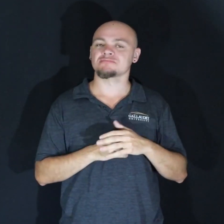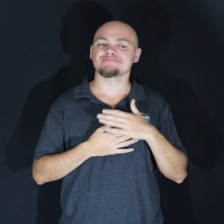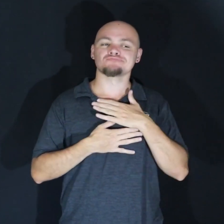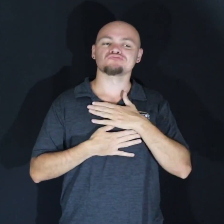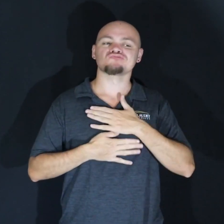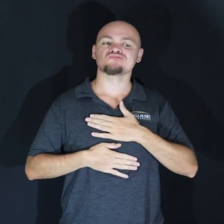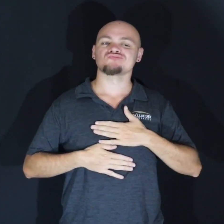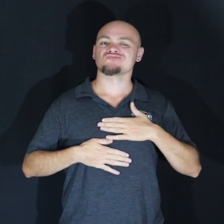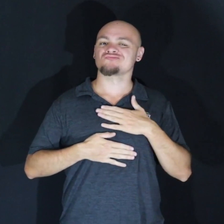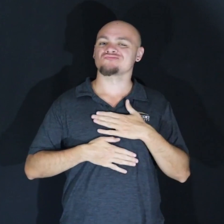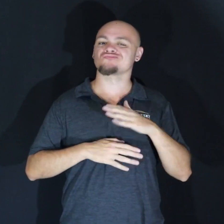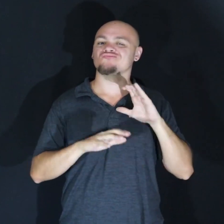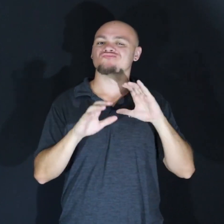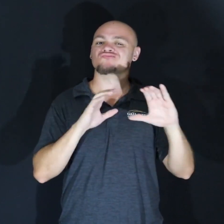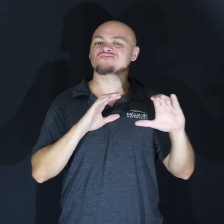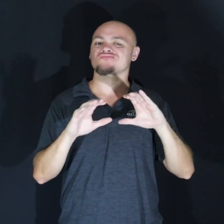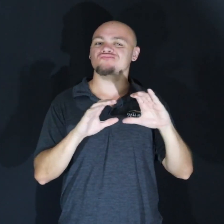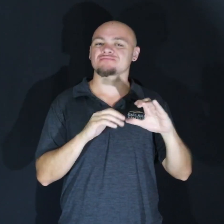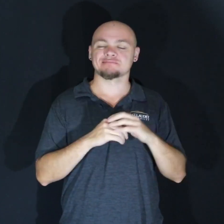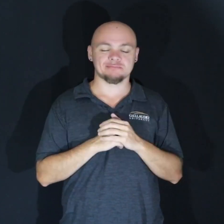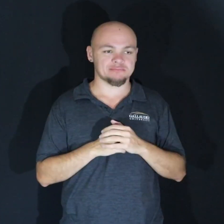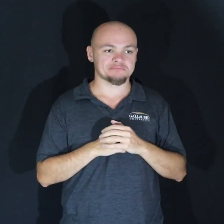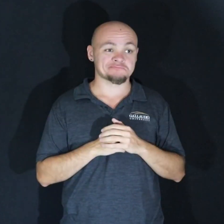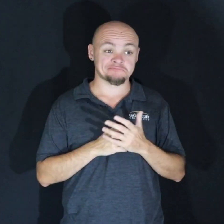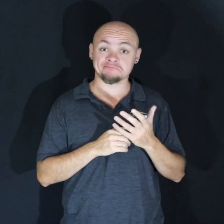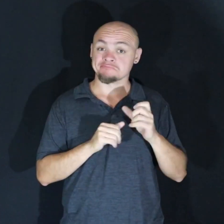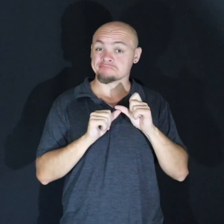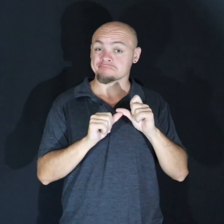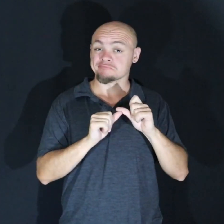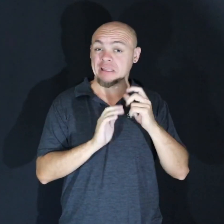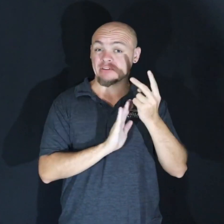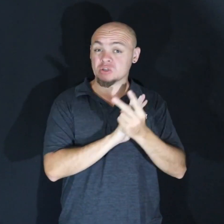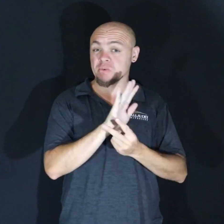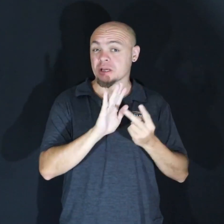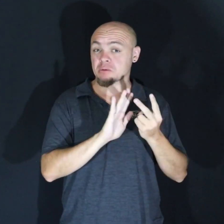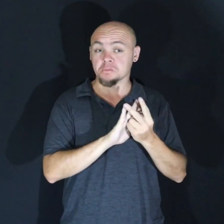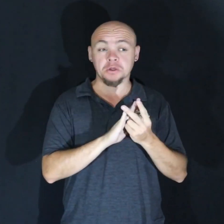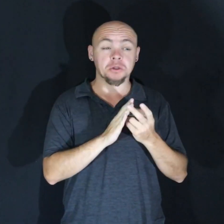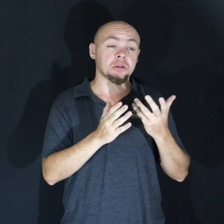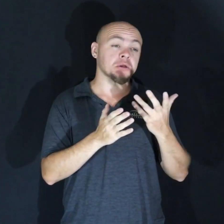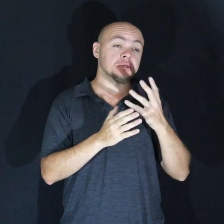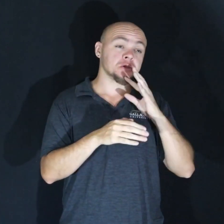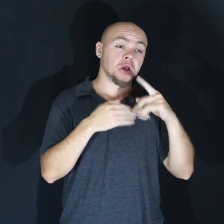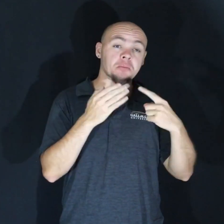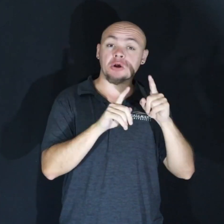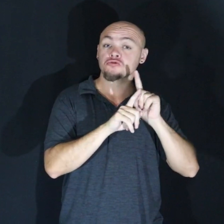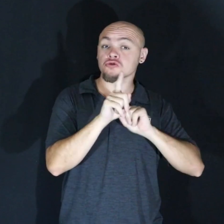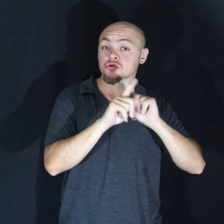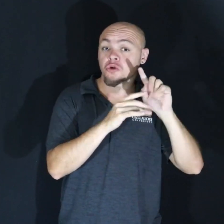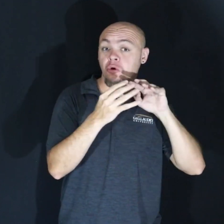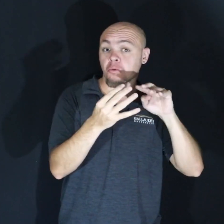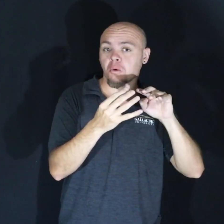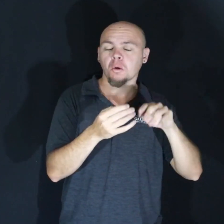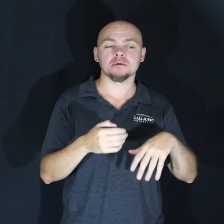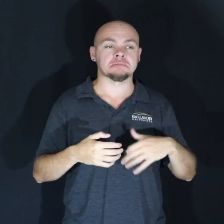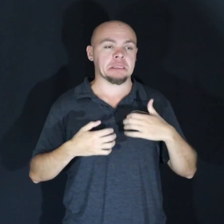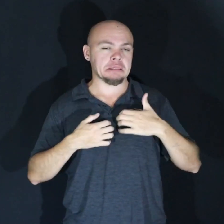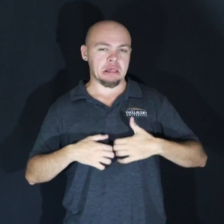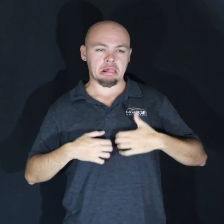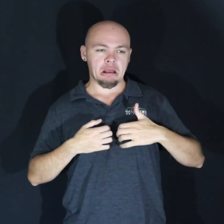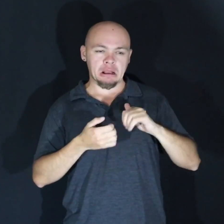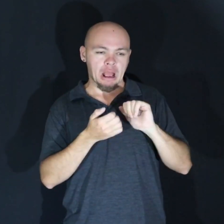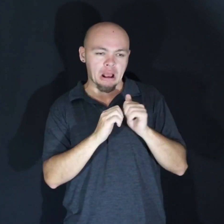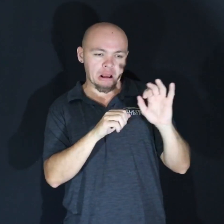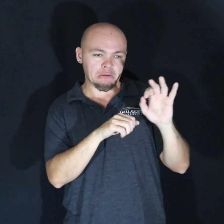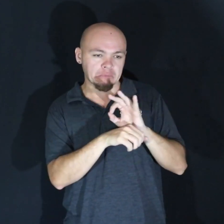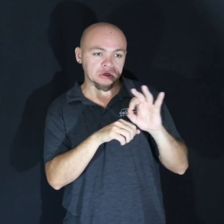enjoying the conversation, which lasted over 2 hours and ranged from anything from Star Wars to how the lungs work.